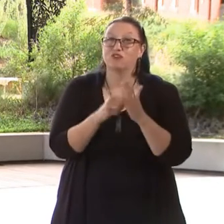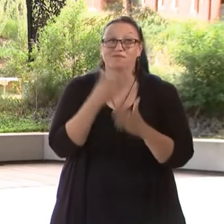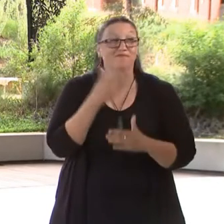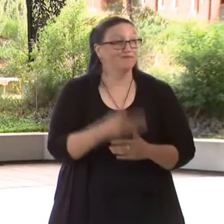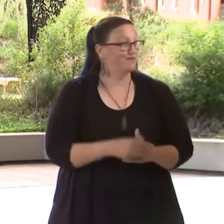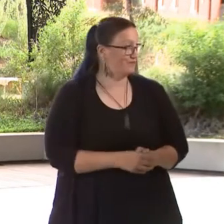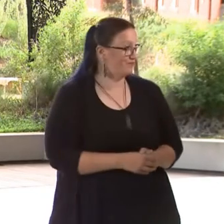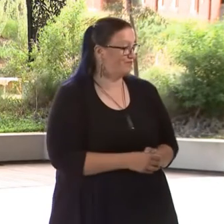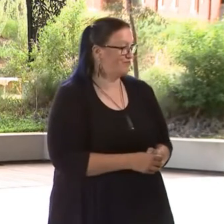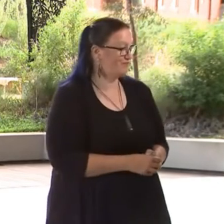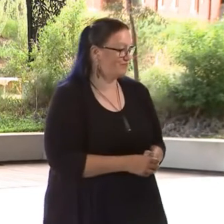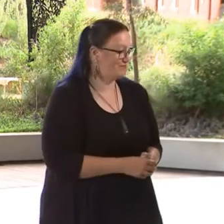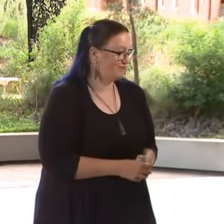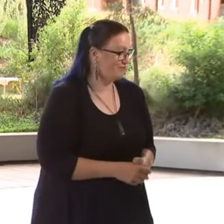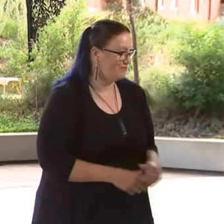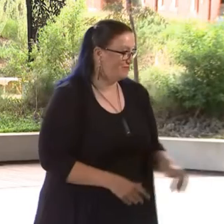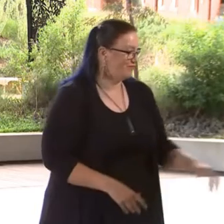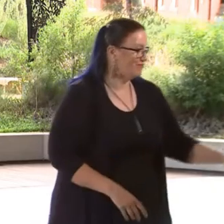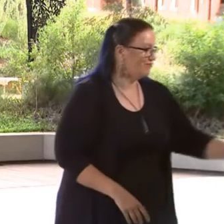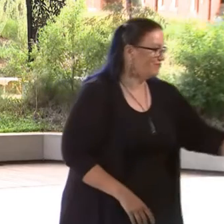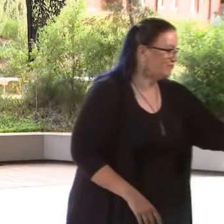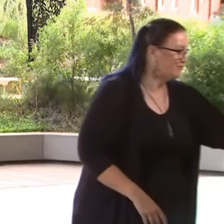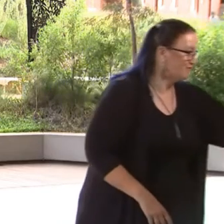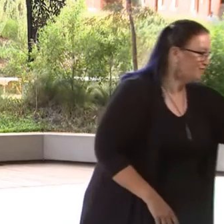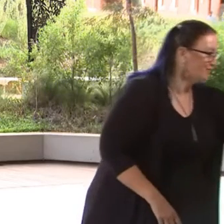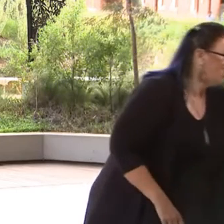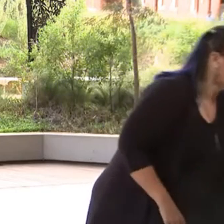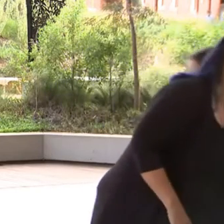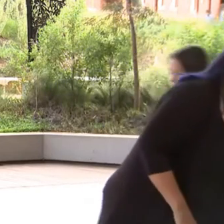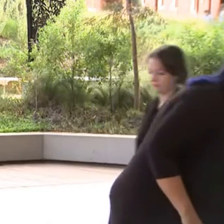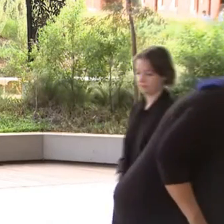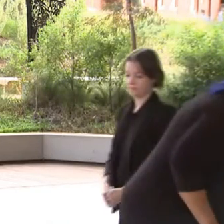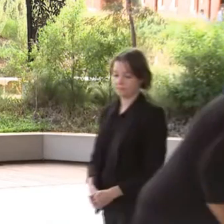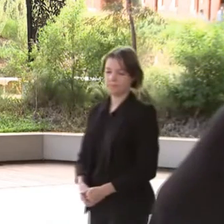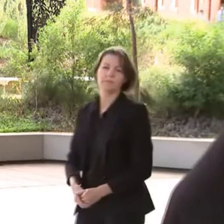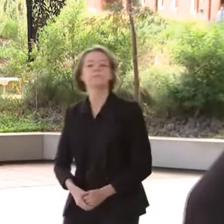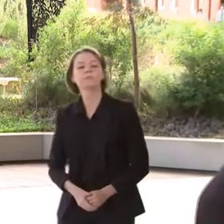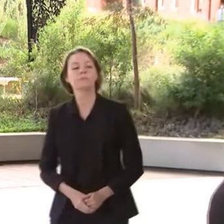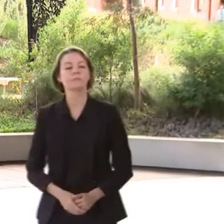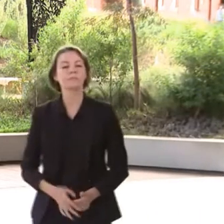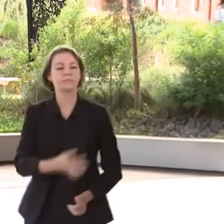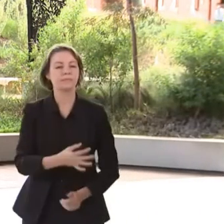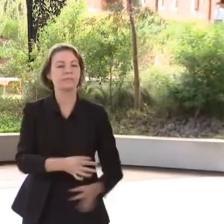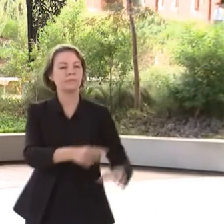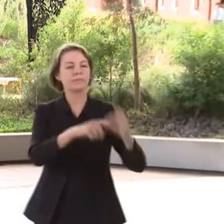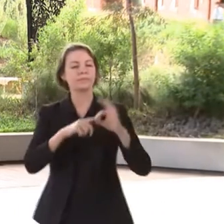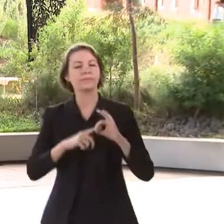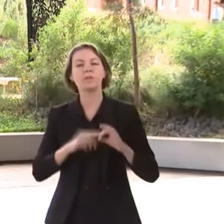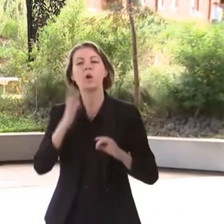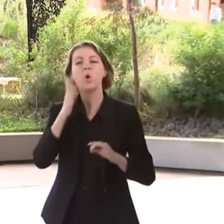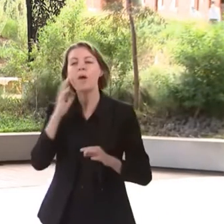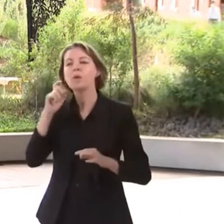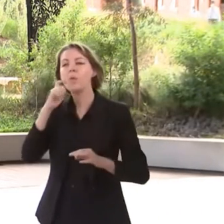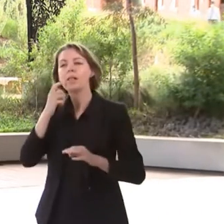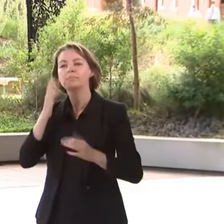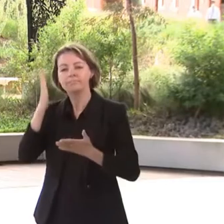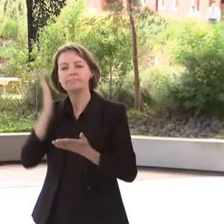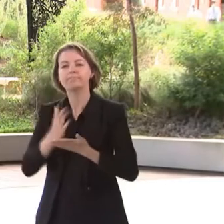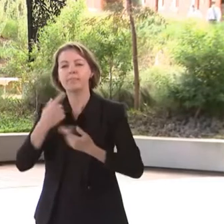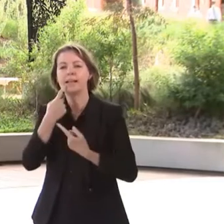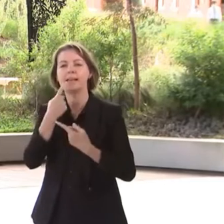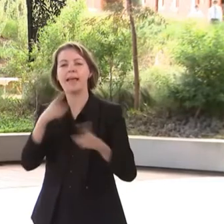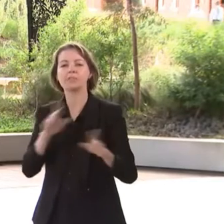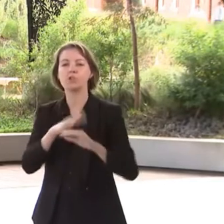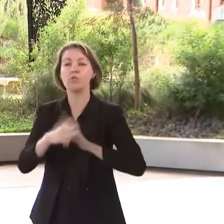forward. When will we get an announcement on schools? The start of term is obviously rapidly approaching. And also, what will you do about childcare centres? There've